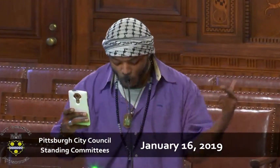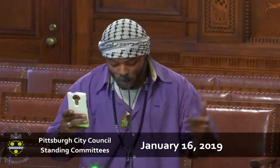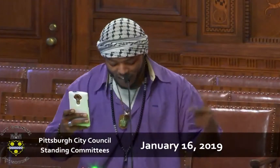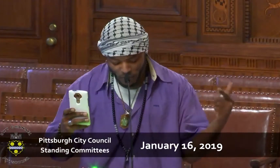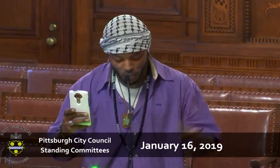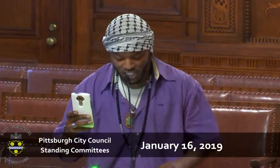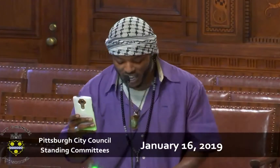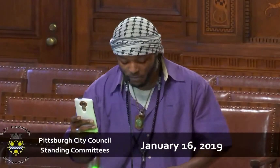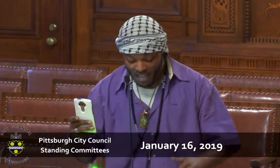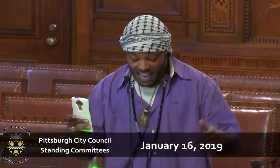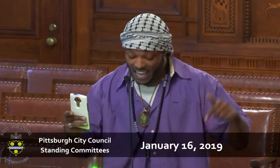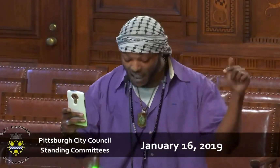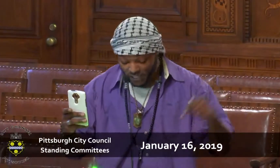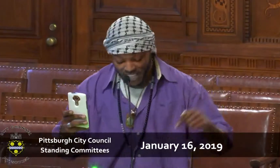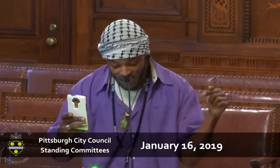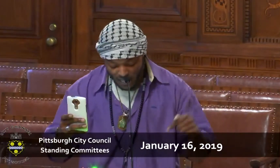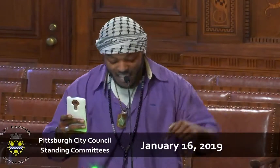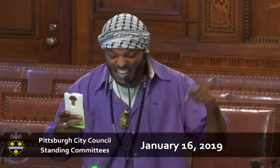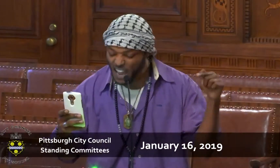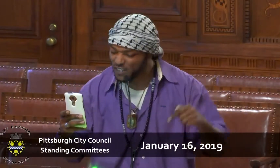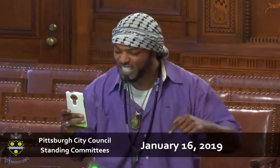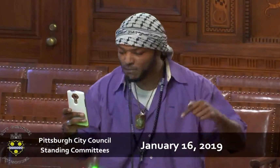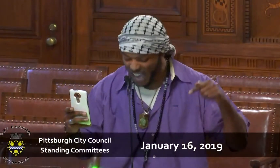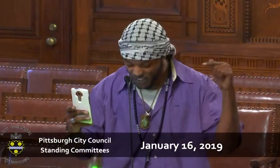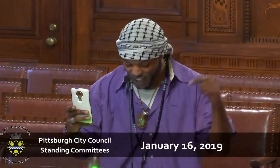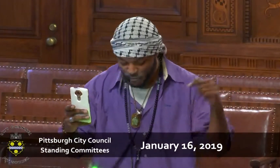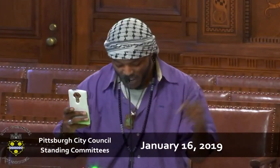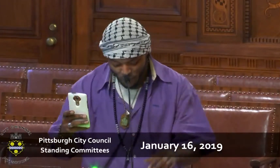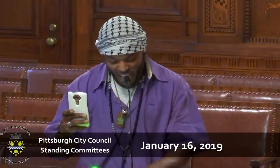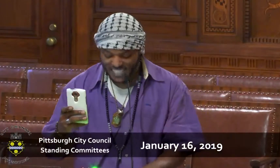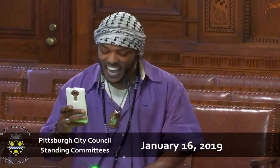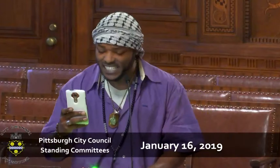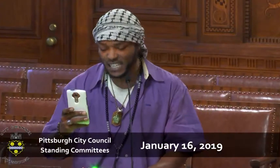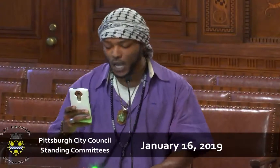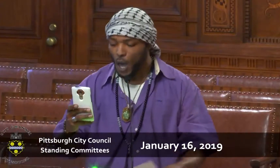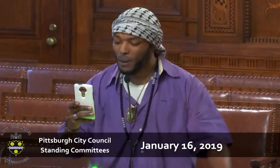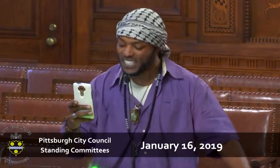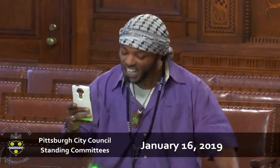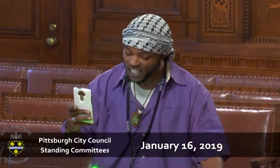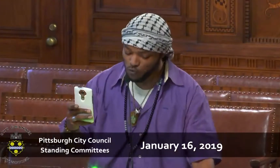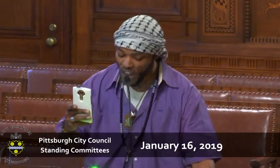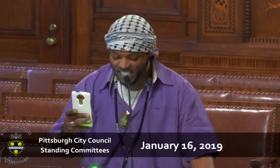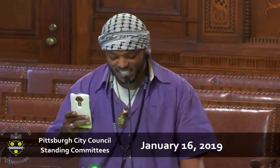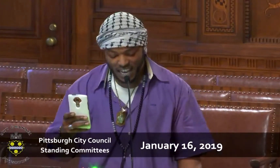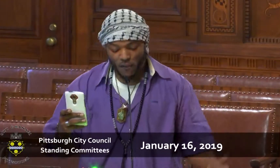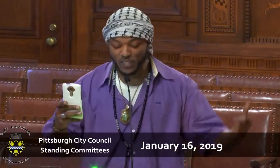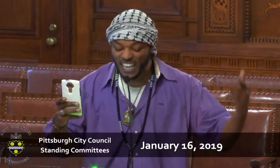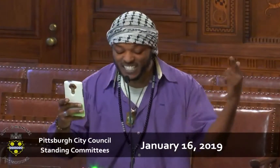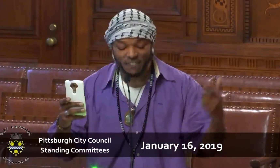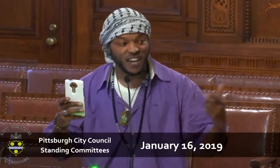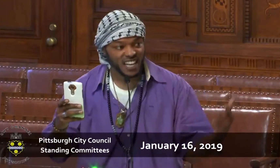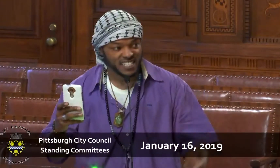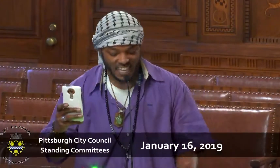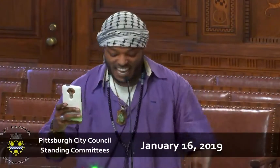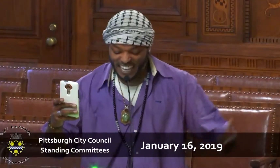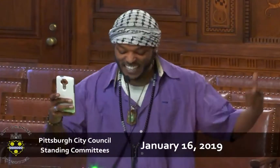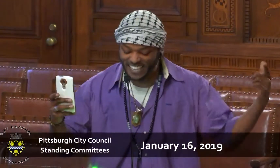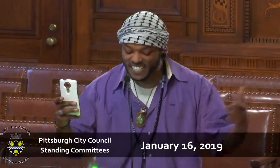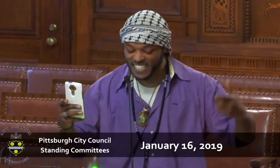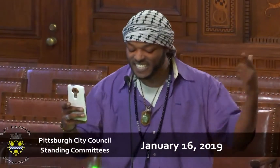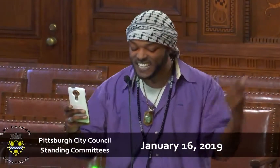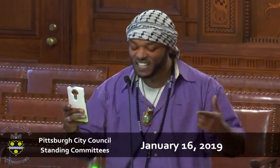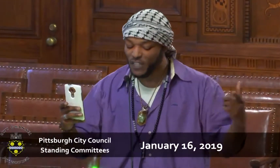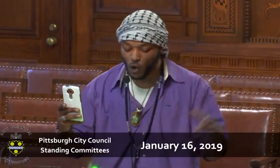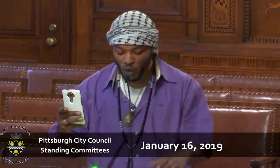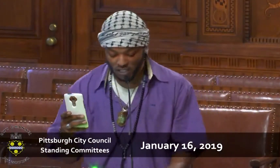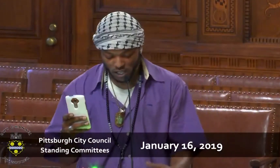elite global government regime that never seems to have enough money for education, but tons of ones for tons of guns, killing